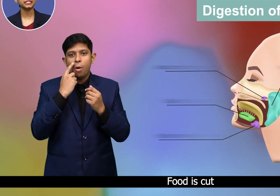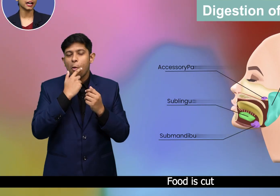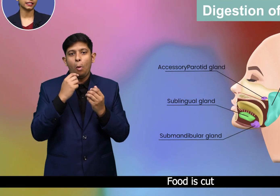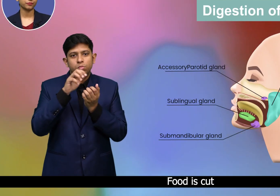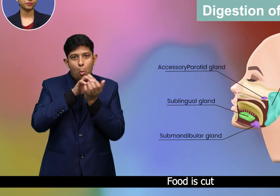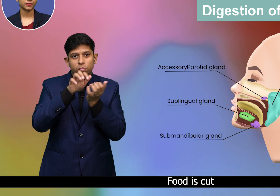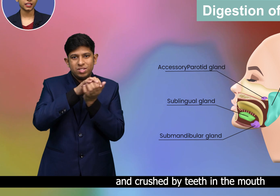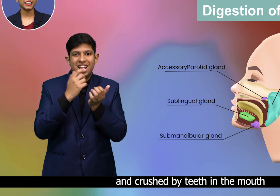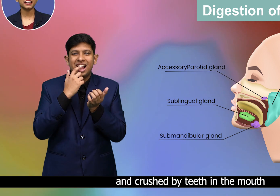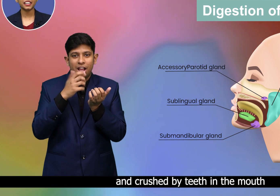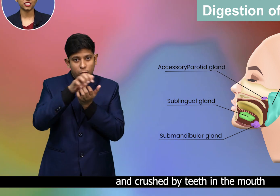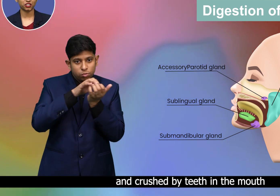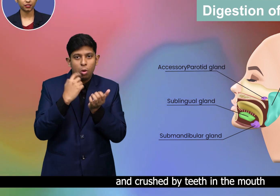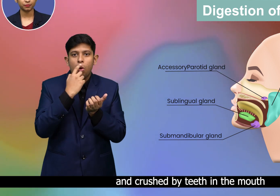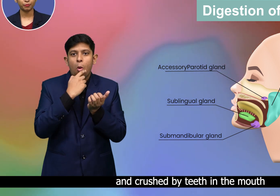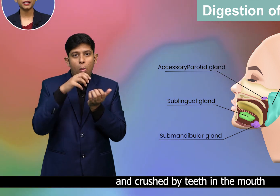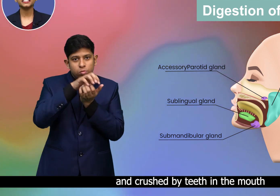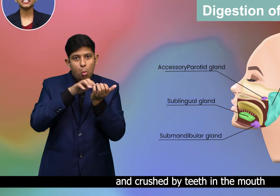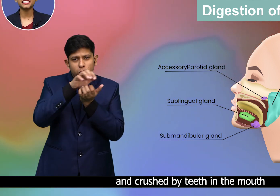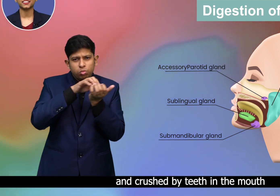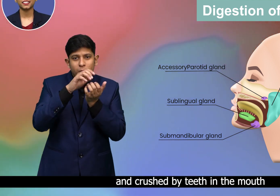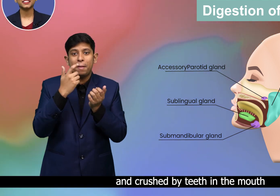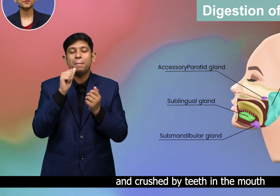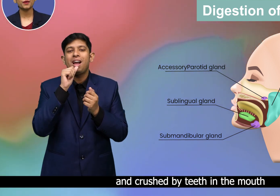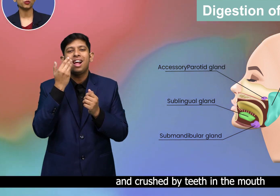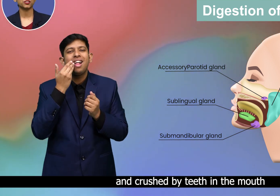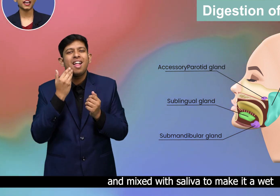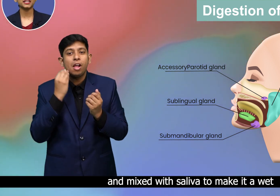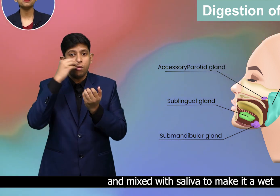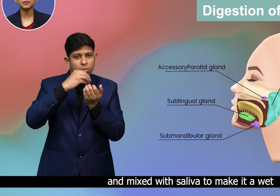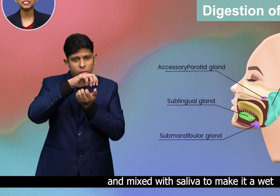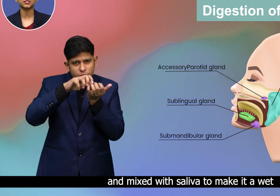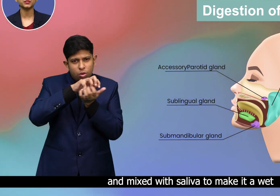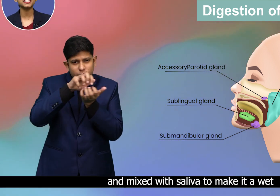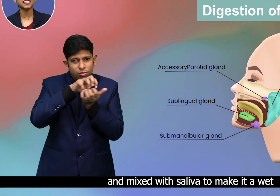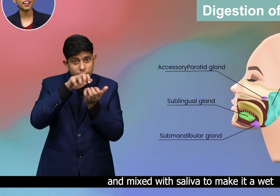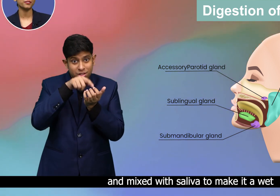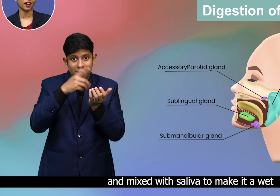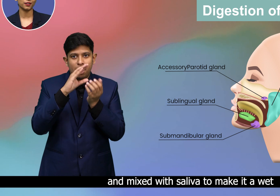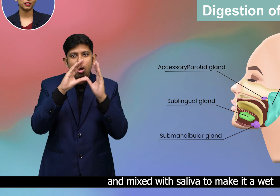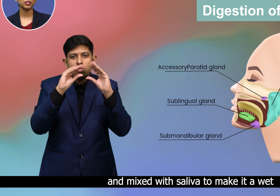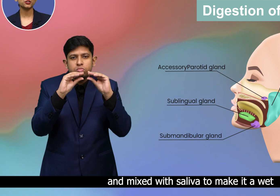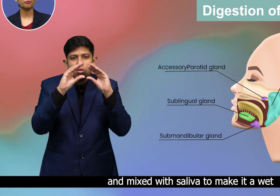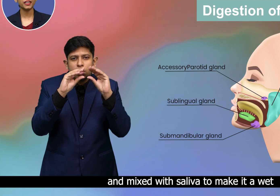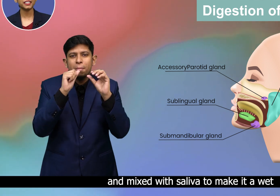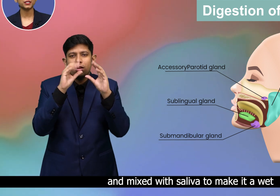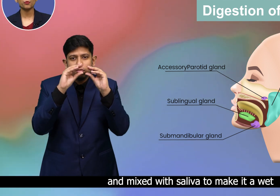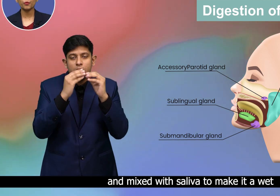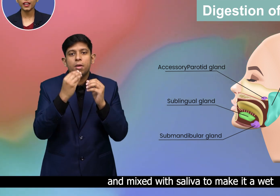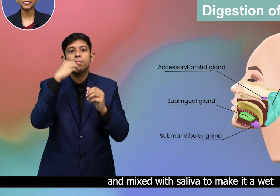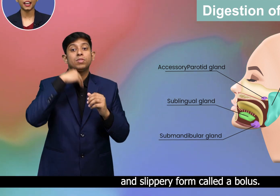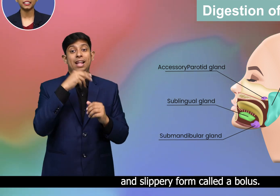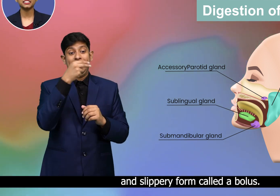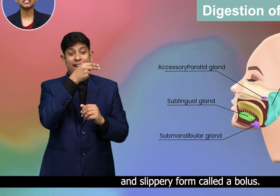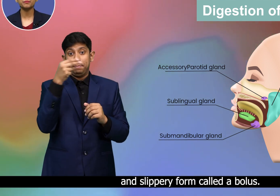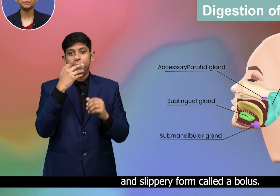Food is cut and crushed by teeth in the mouth and mixed with saliva to make it a